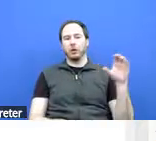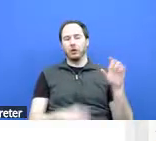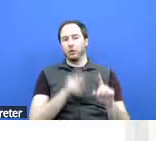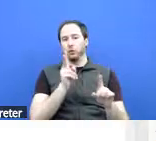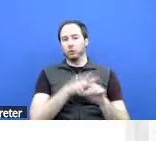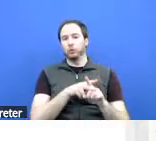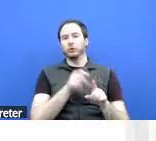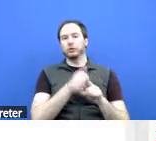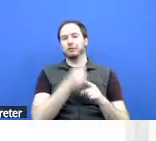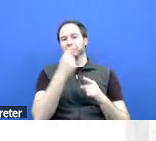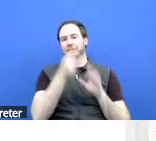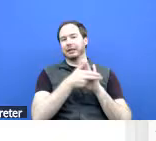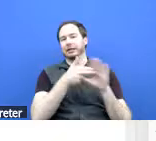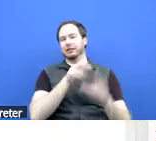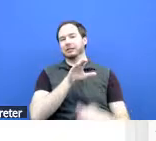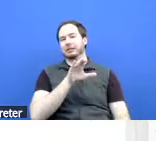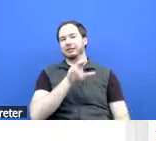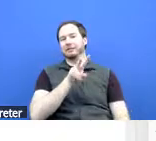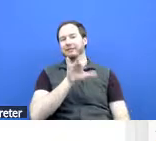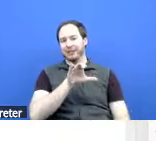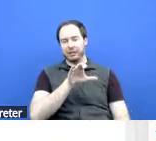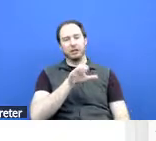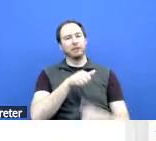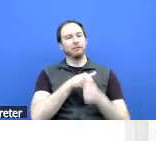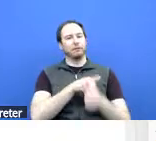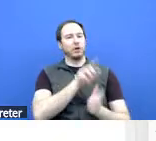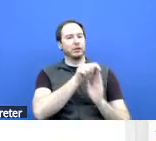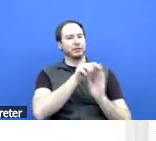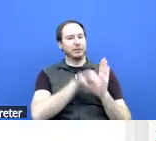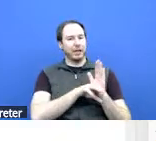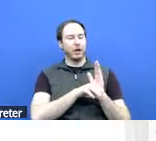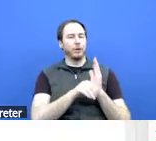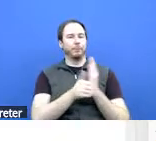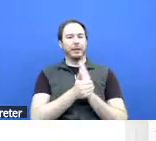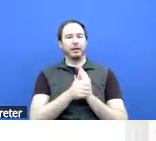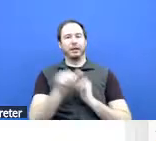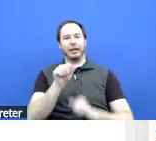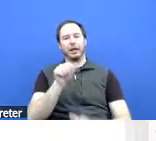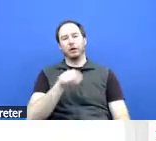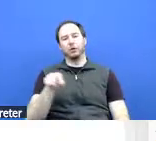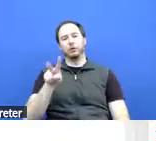a civic use as defined in the town code Appendix A within